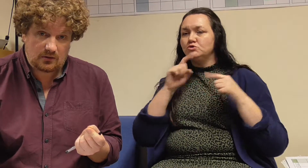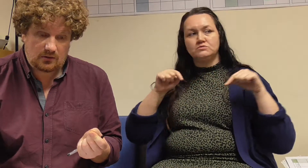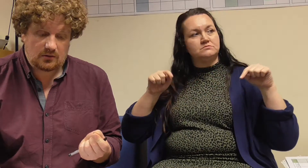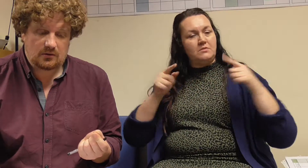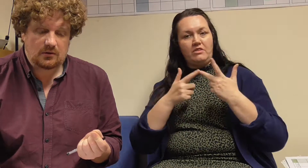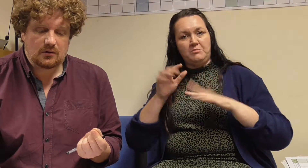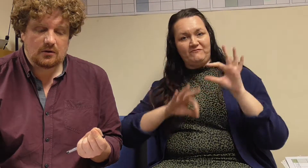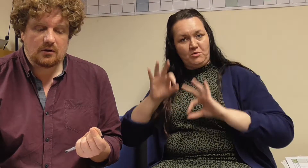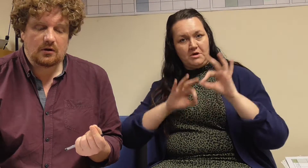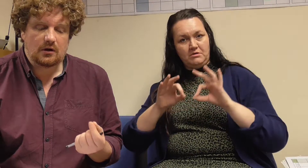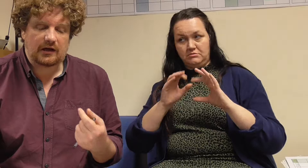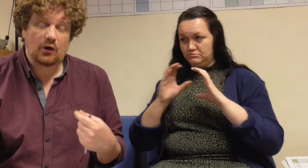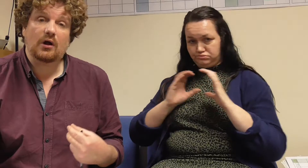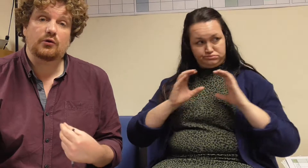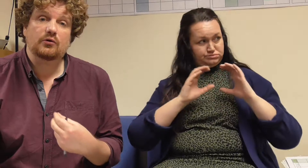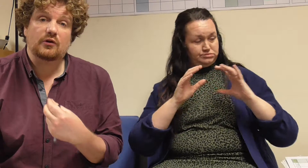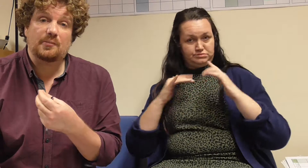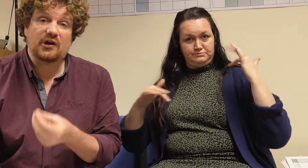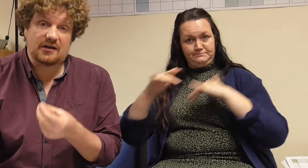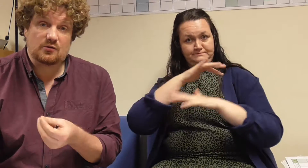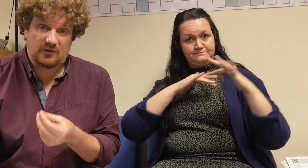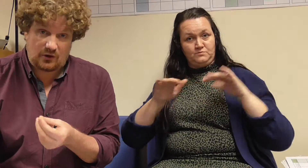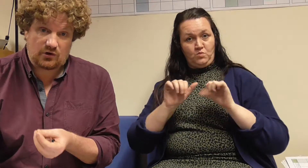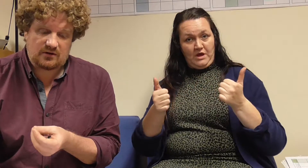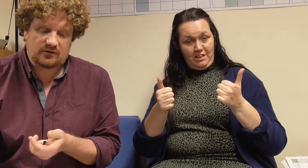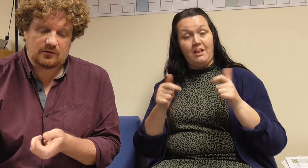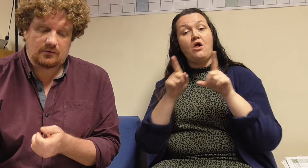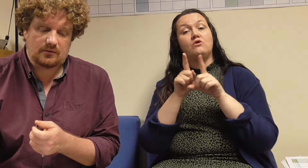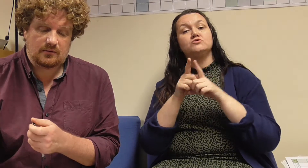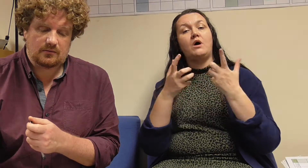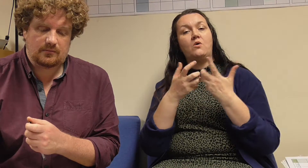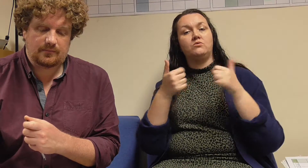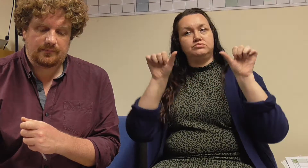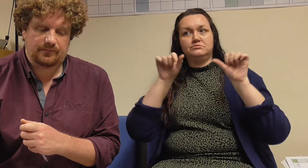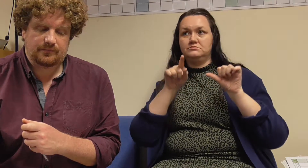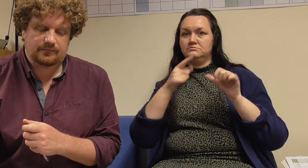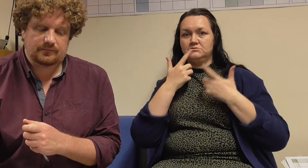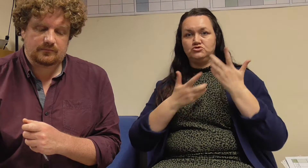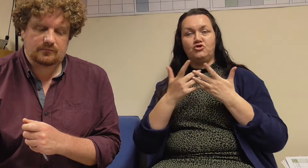with, and how well you also communicated with the audience.